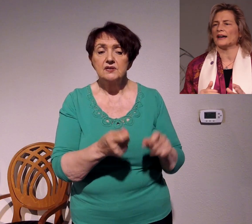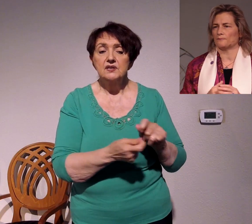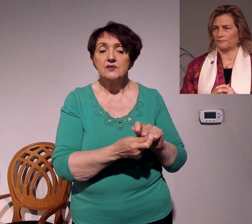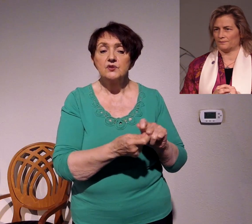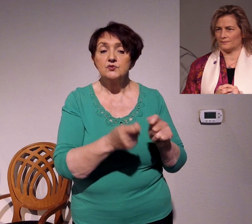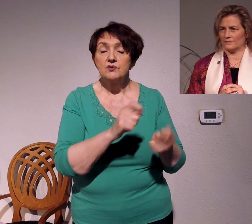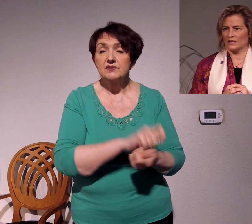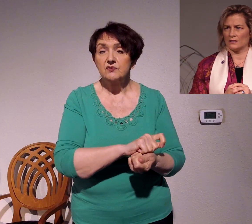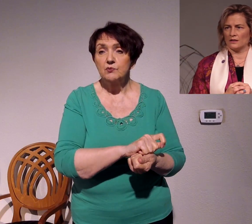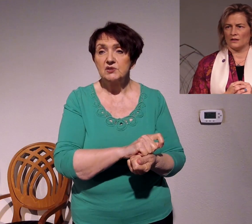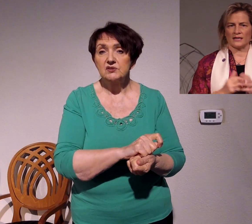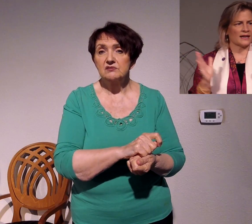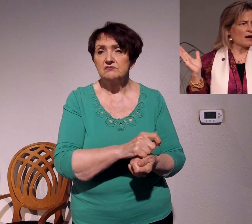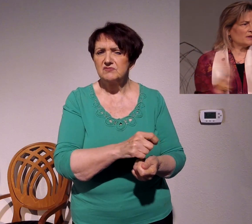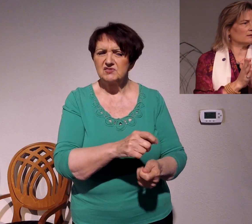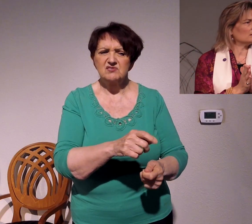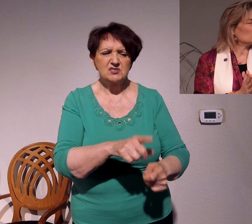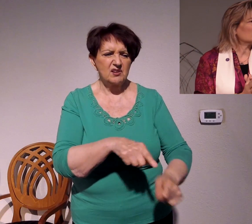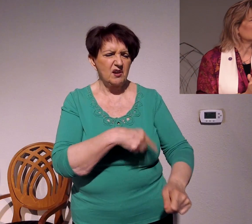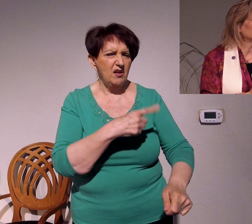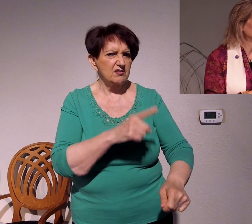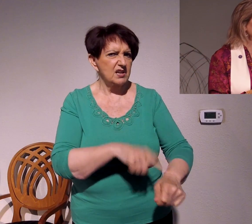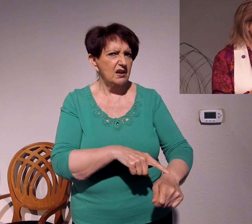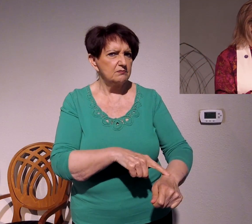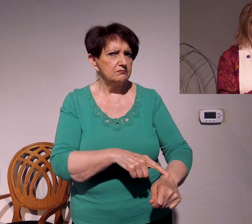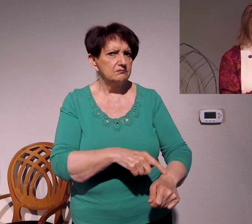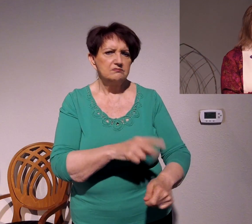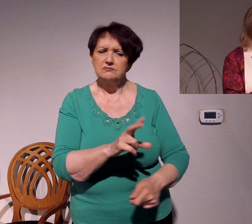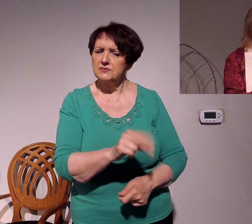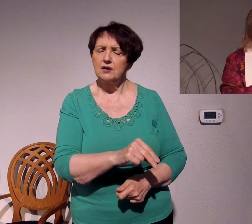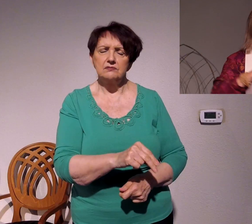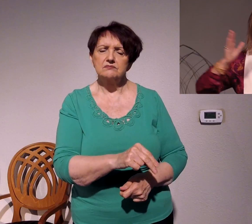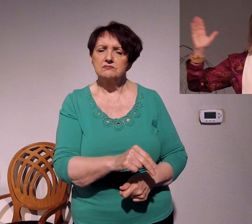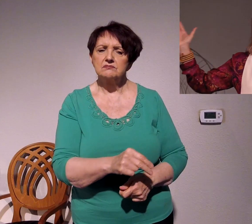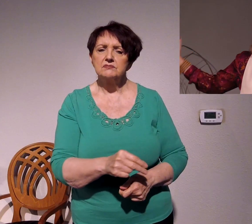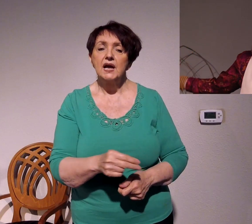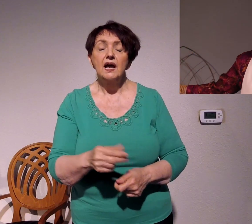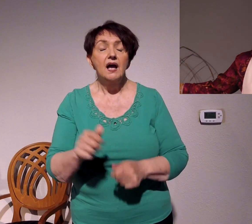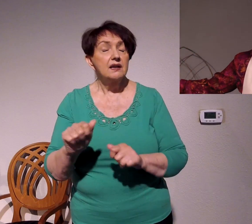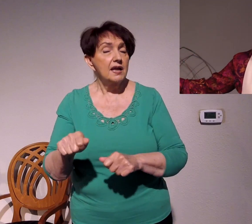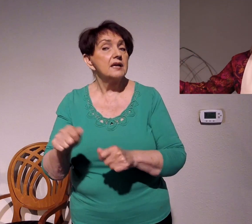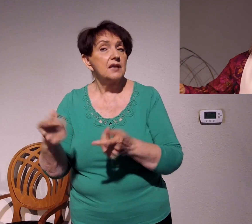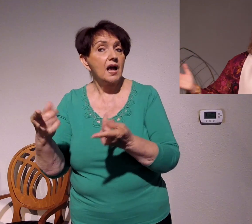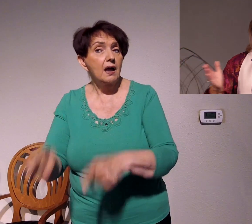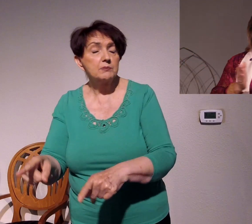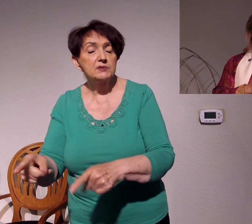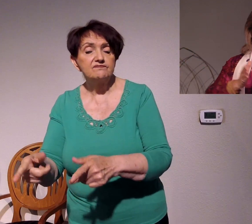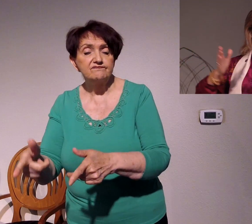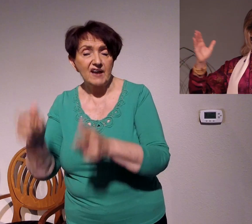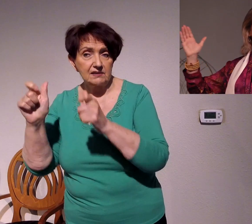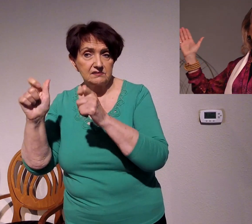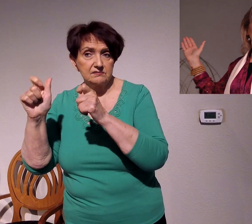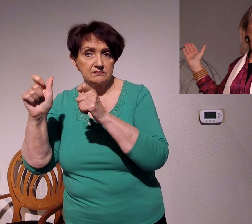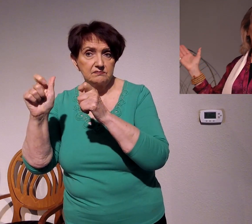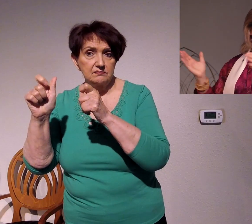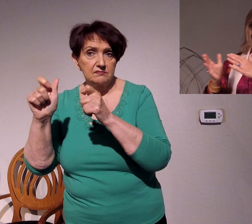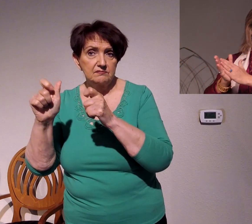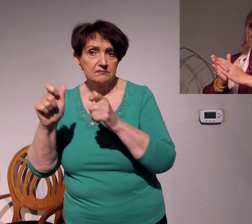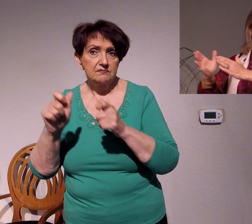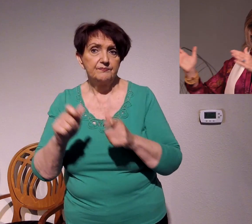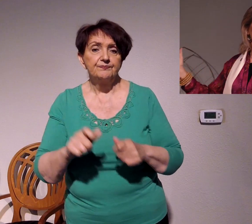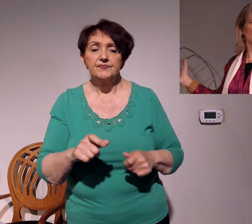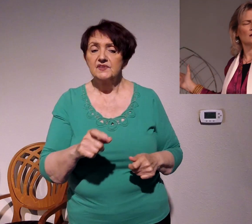long time. It can happen quickly. It doesn't have to happen over